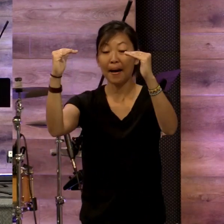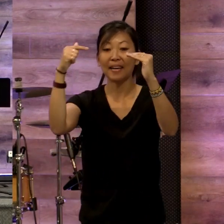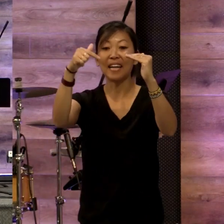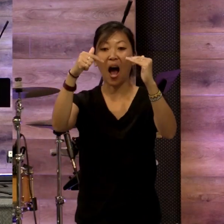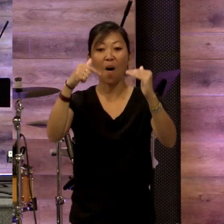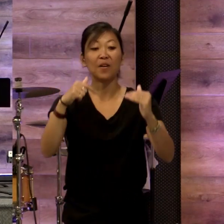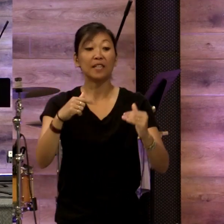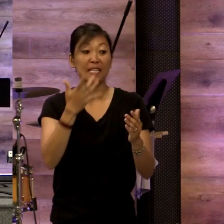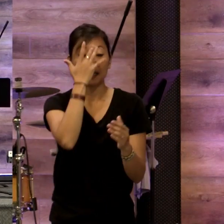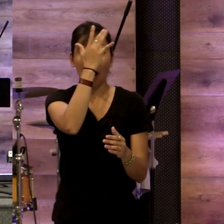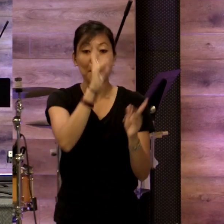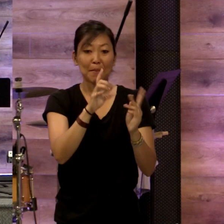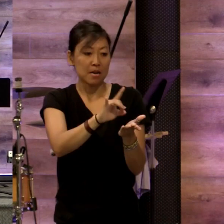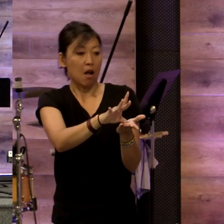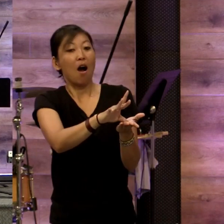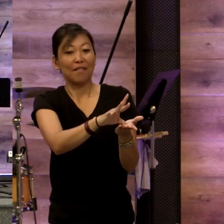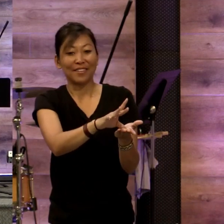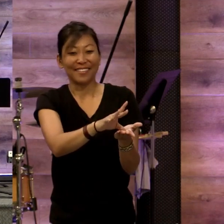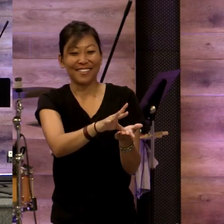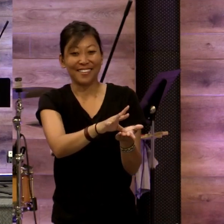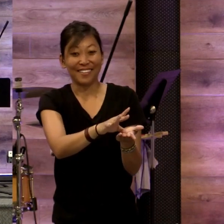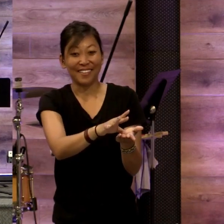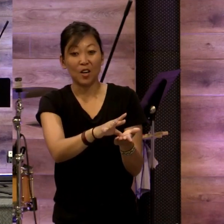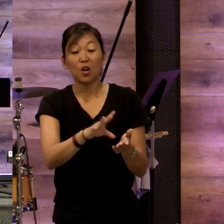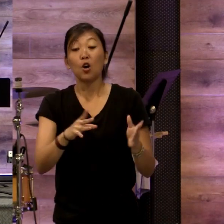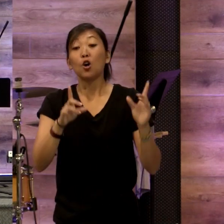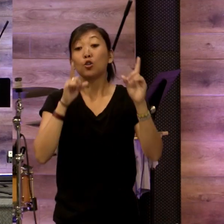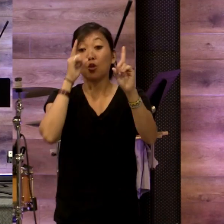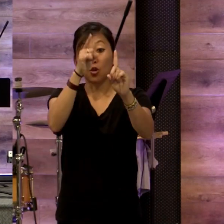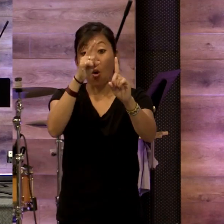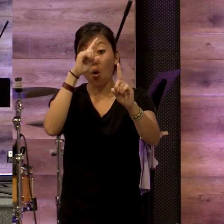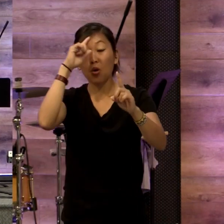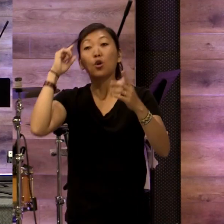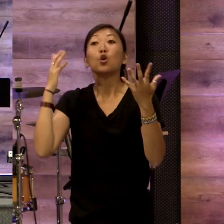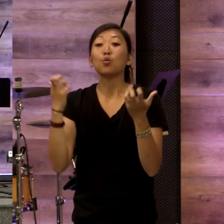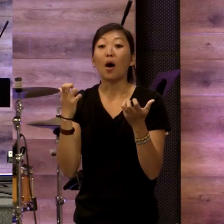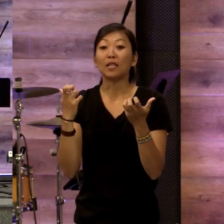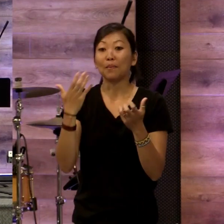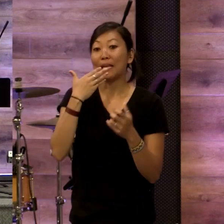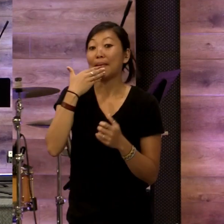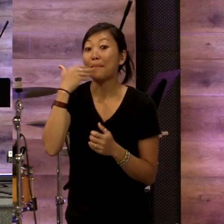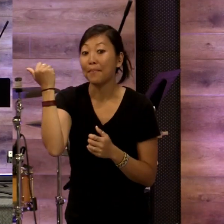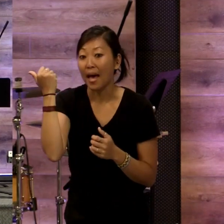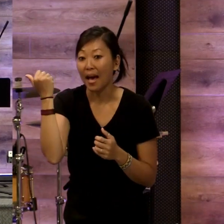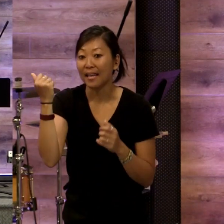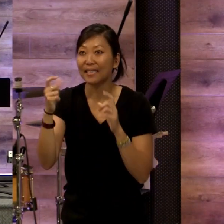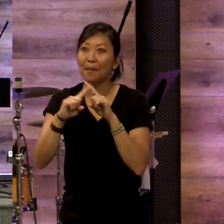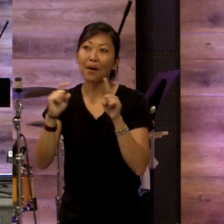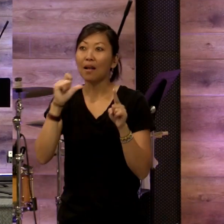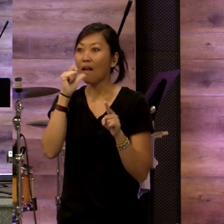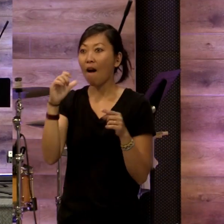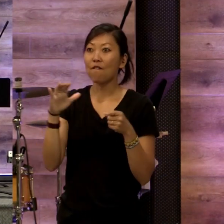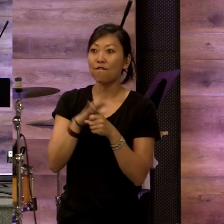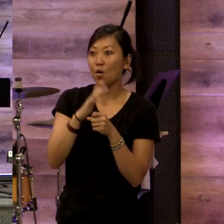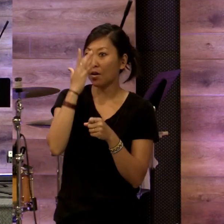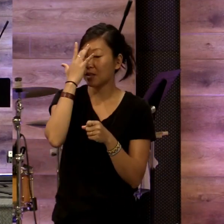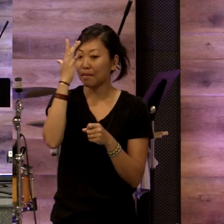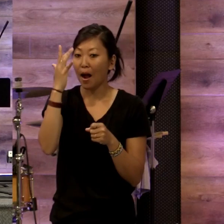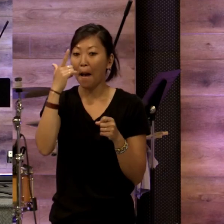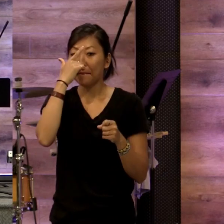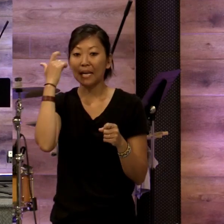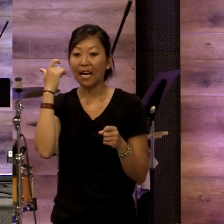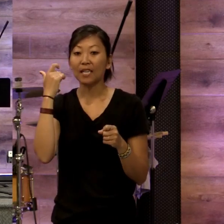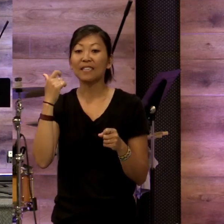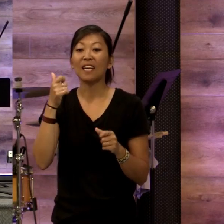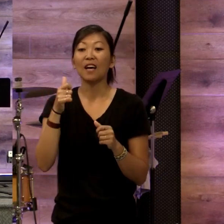off. And so the goal is to kind of like be the best, but not really kind of be in the weeds a little bit so that you're not the target for everybody else. Now,